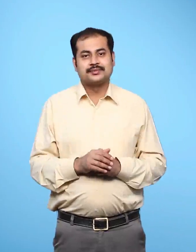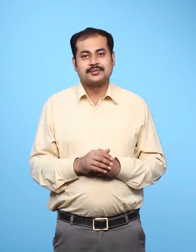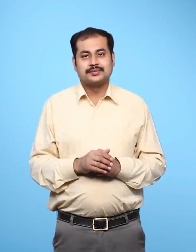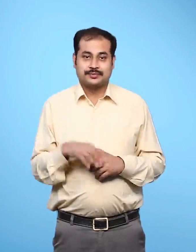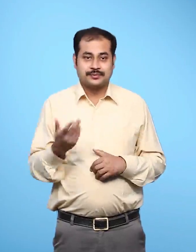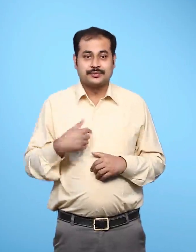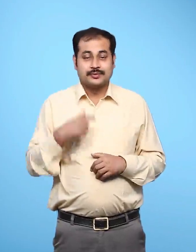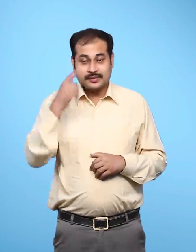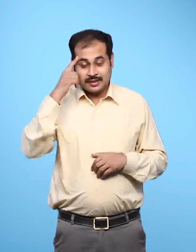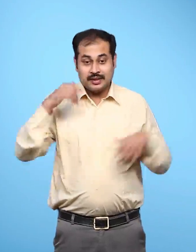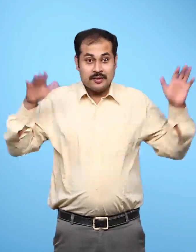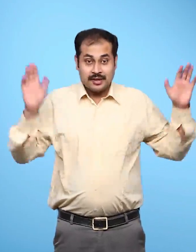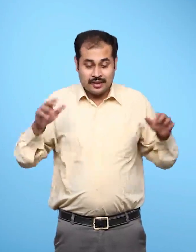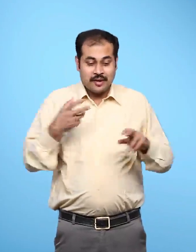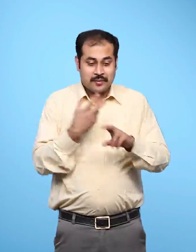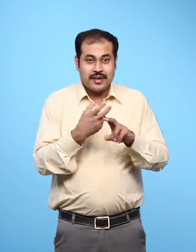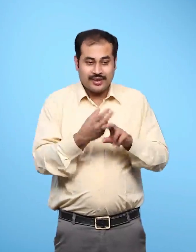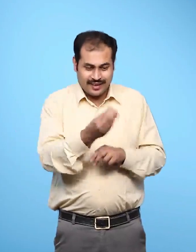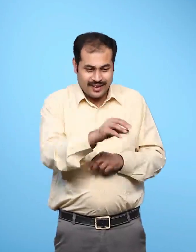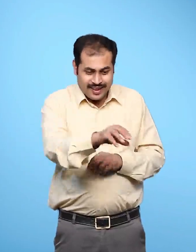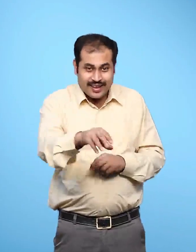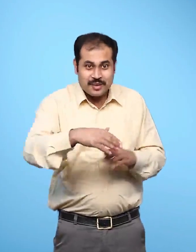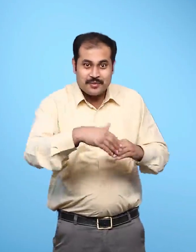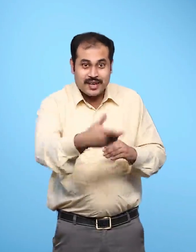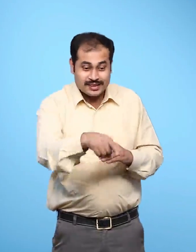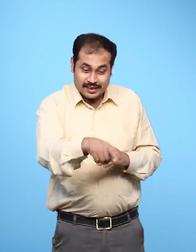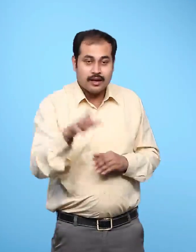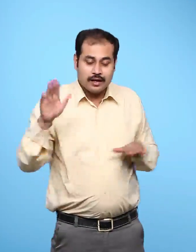It put the pebbles into the pitcher one by one.